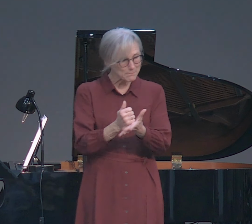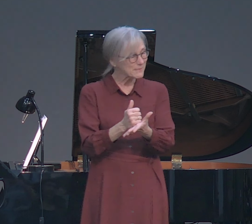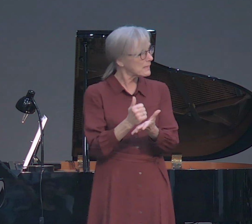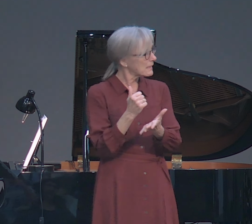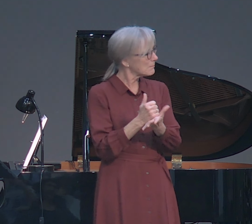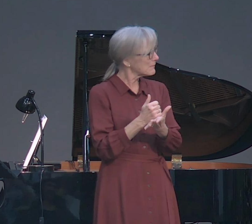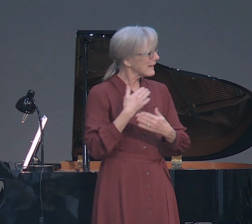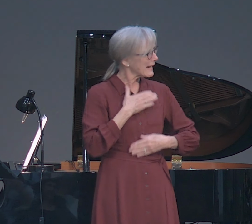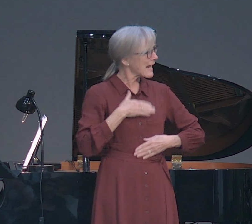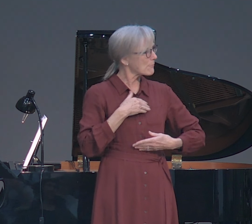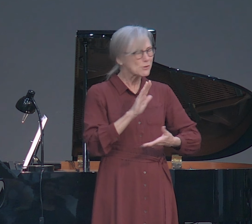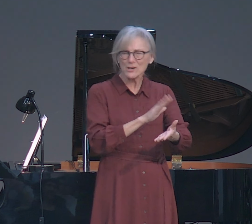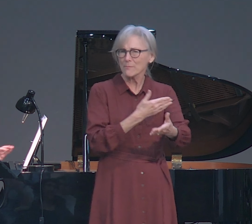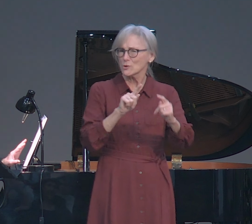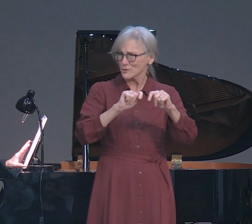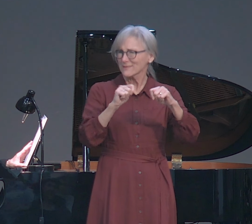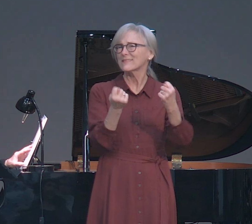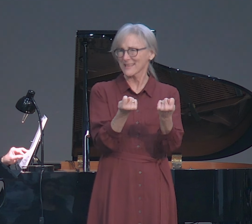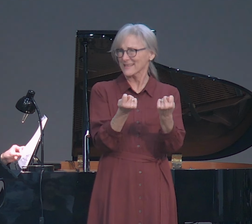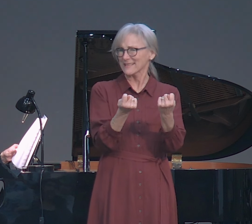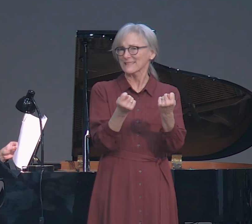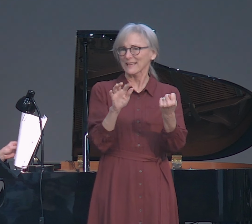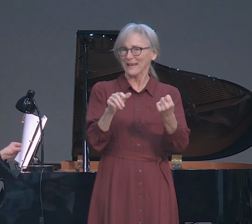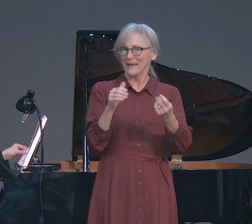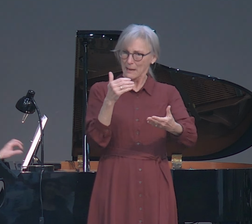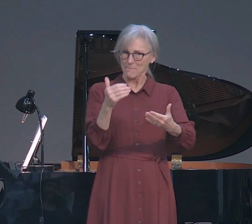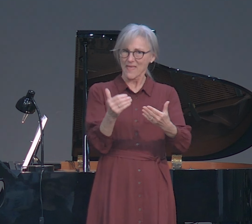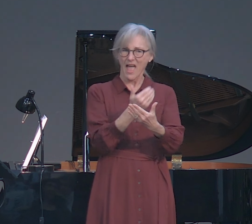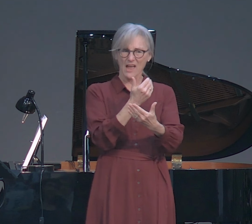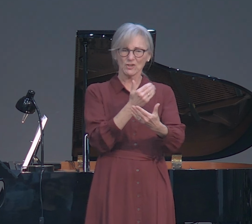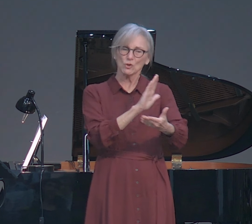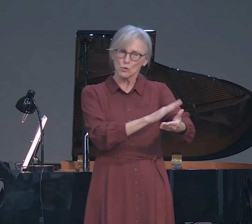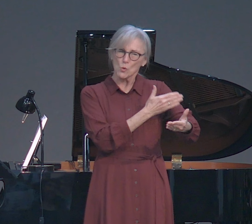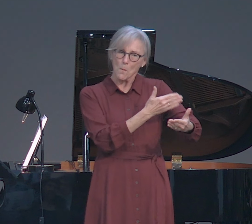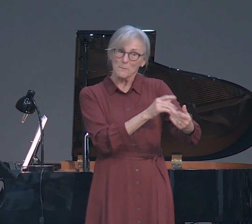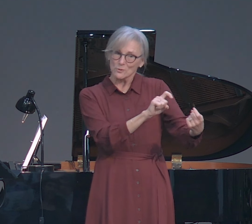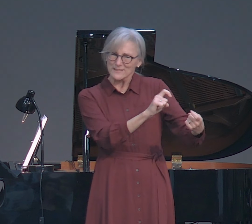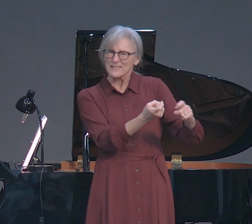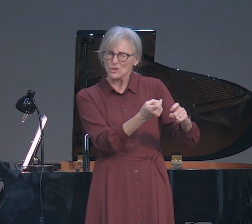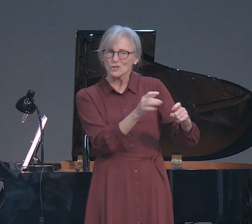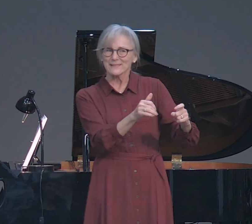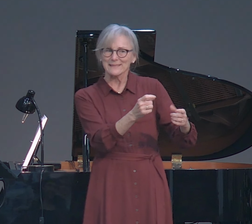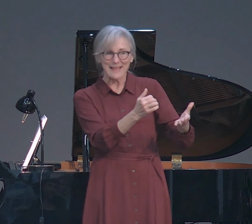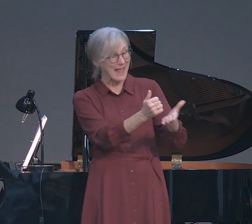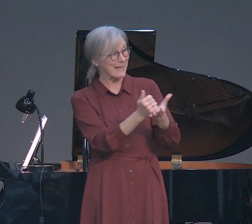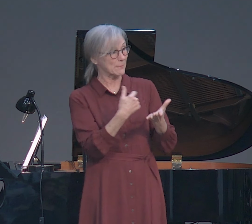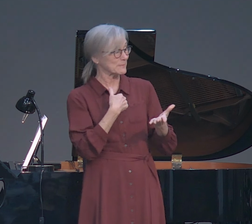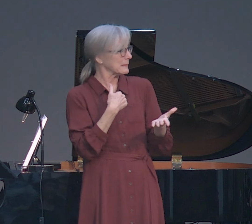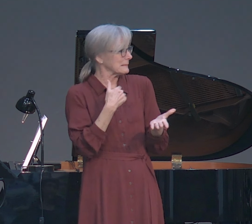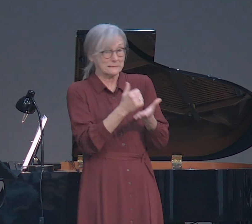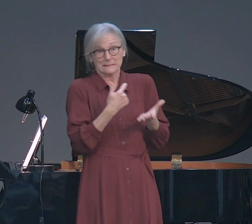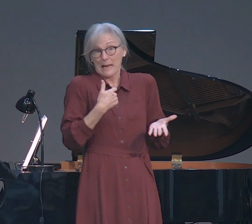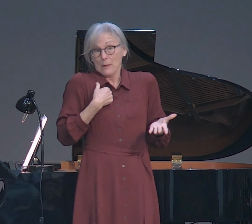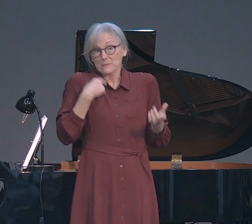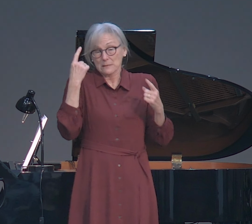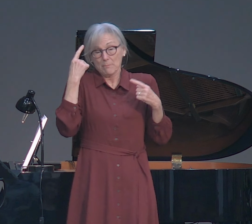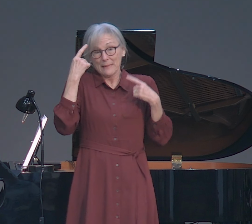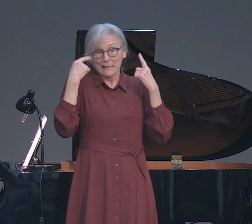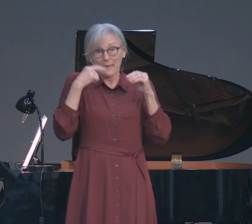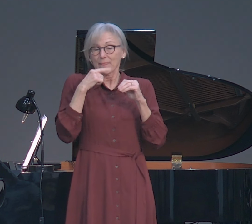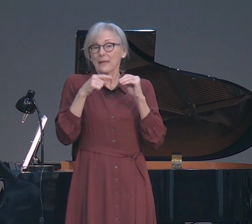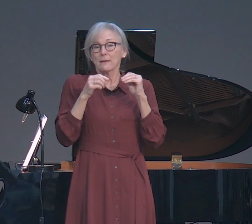Really appreciate the music team, that new addition to the song that helps us. I know for me, it helps me think more about the words as it